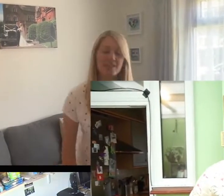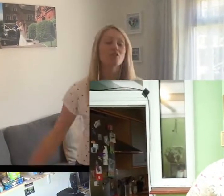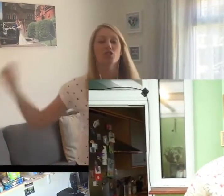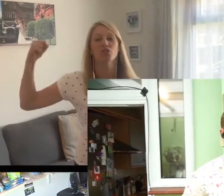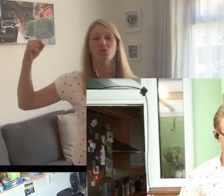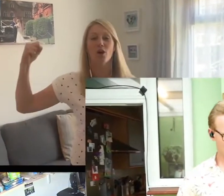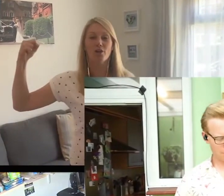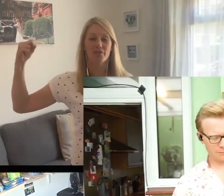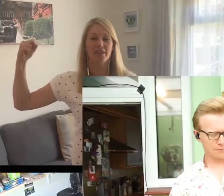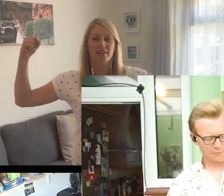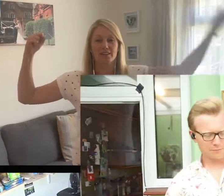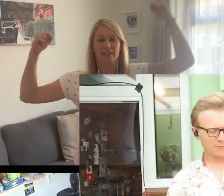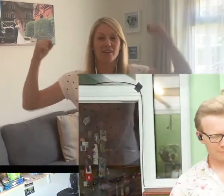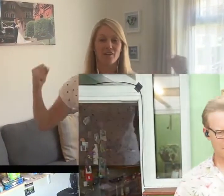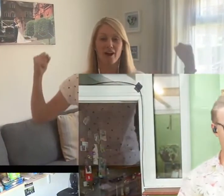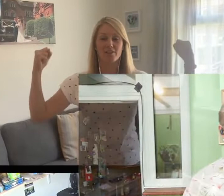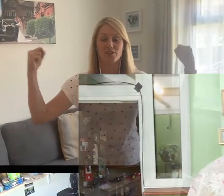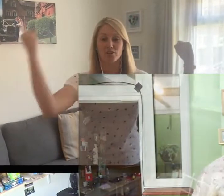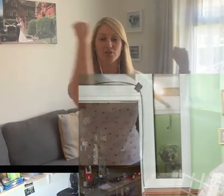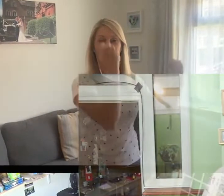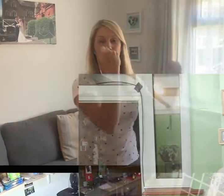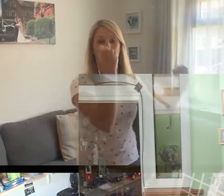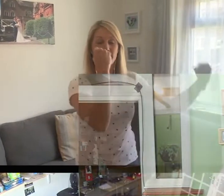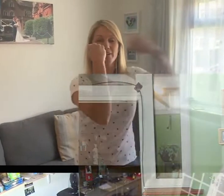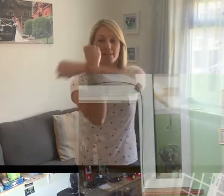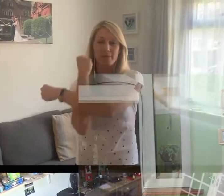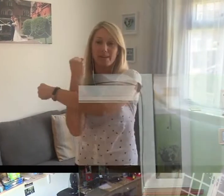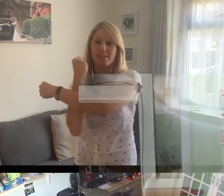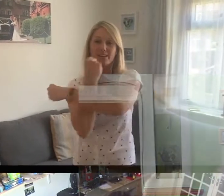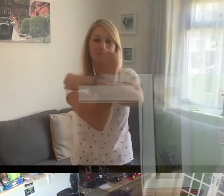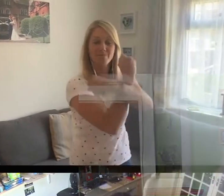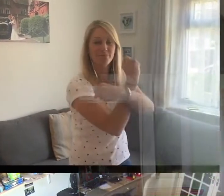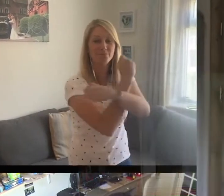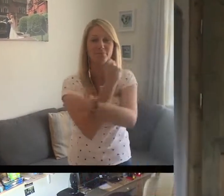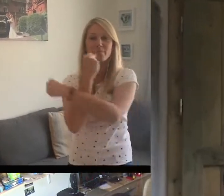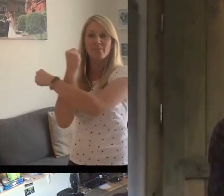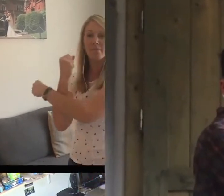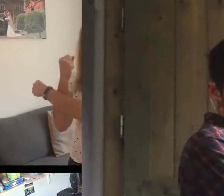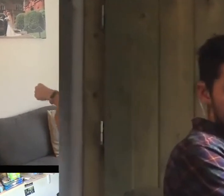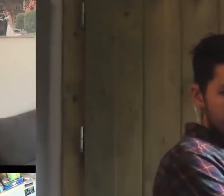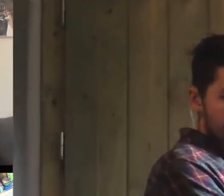I can do all things in Christ who strengthens me.